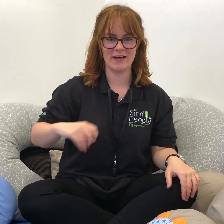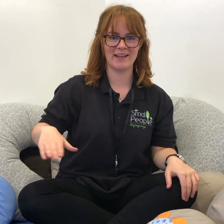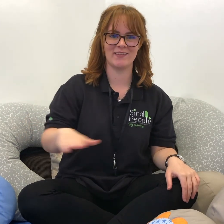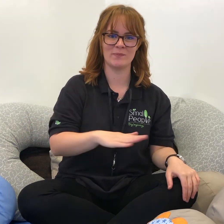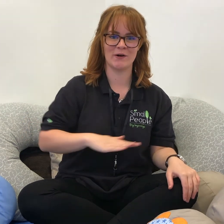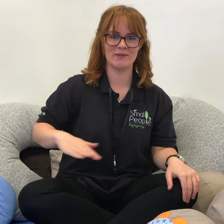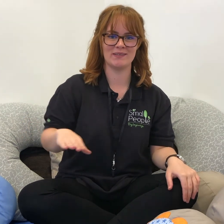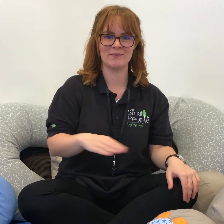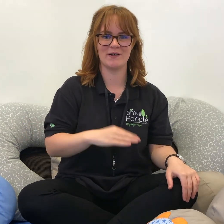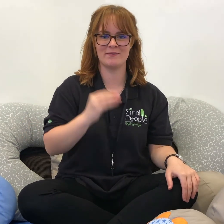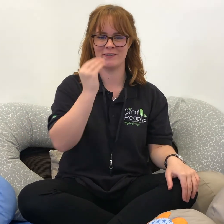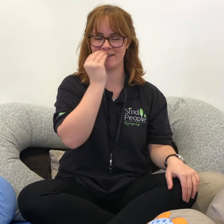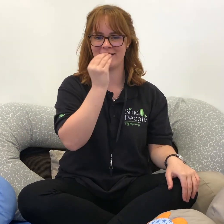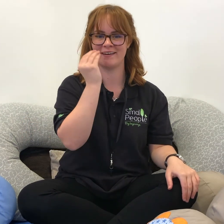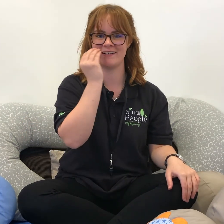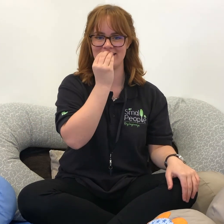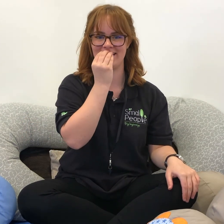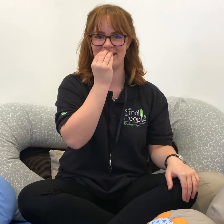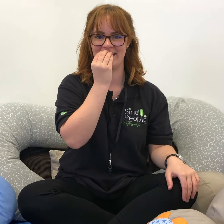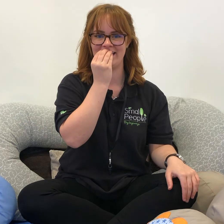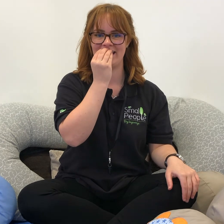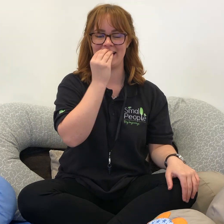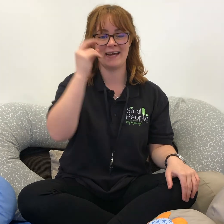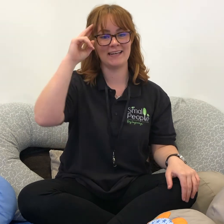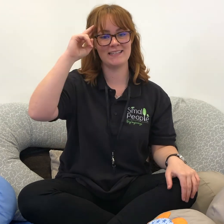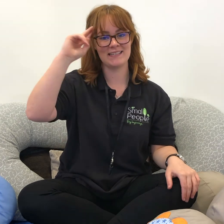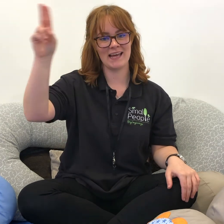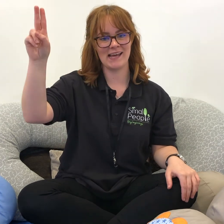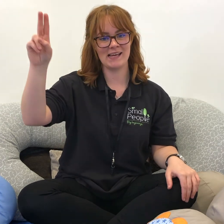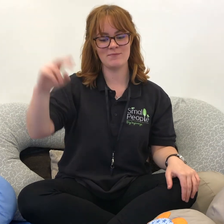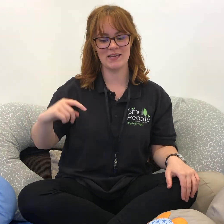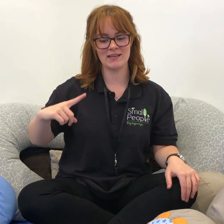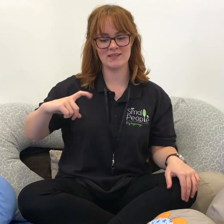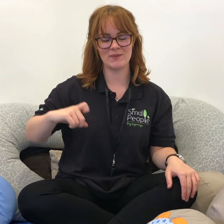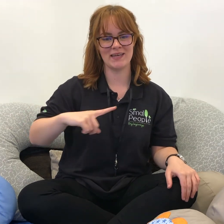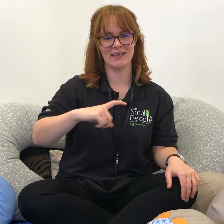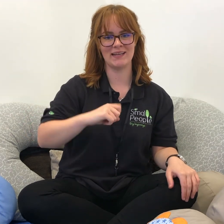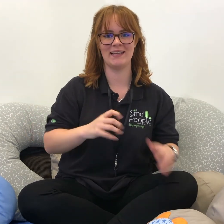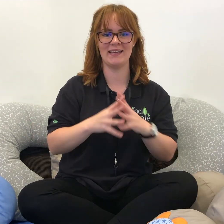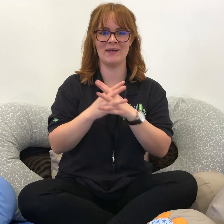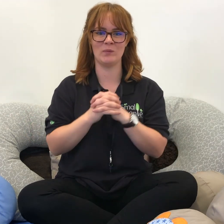the bottom of a garden, and his name is Wiggly